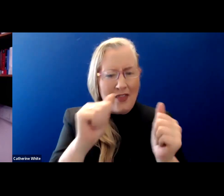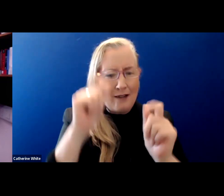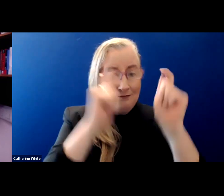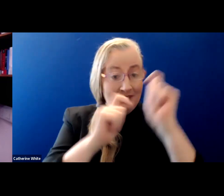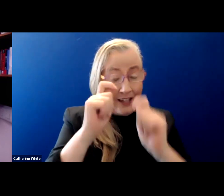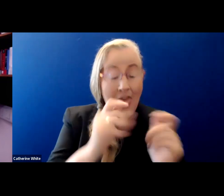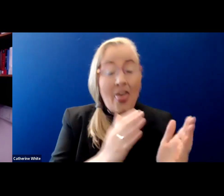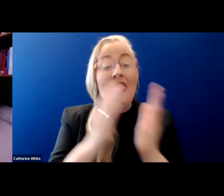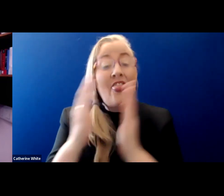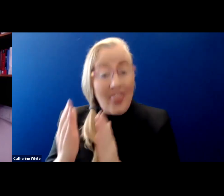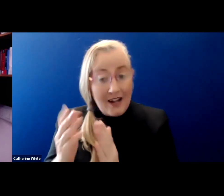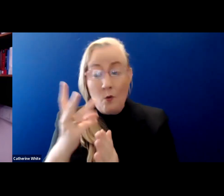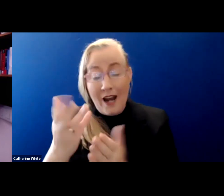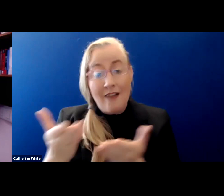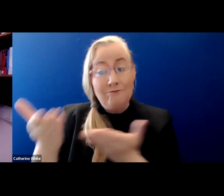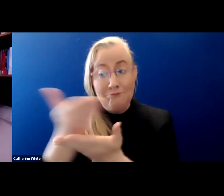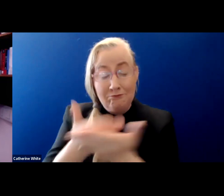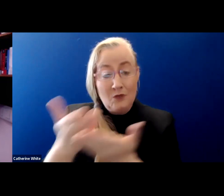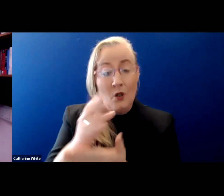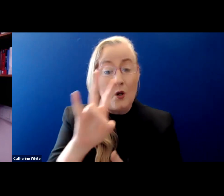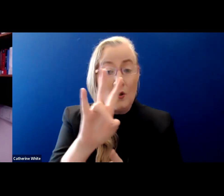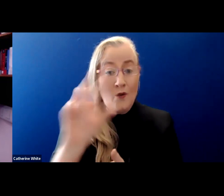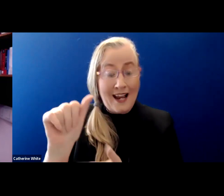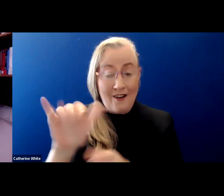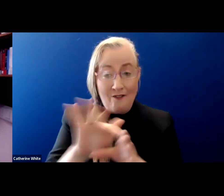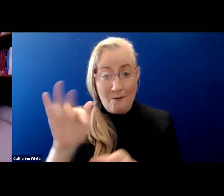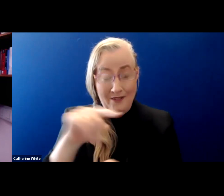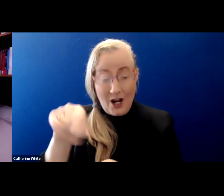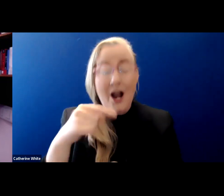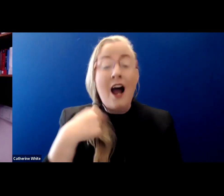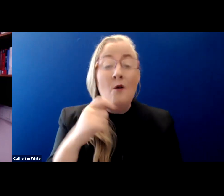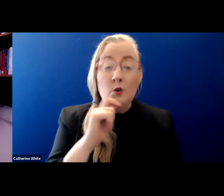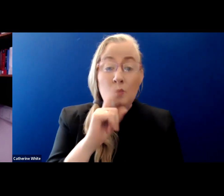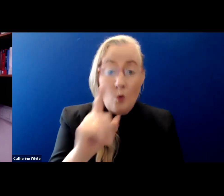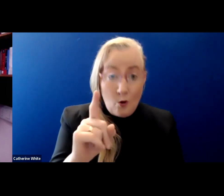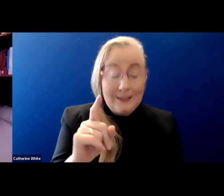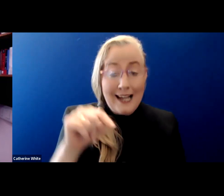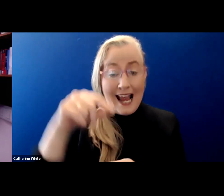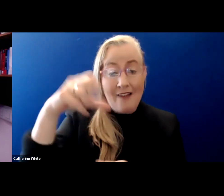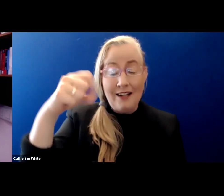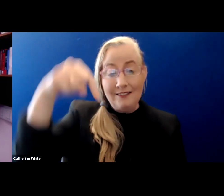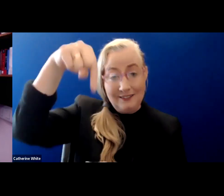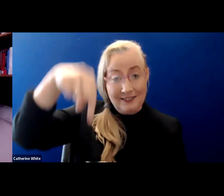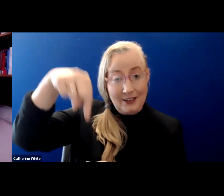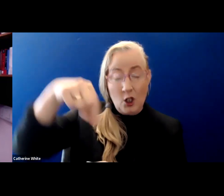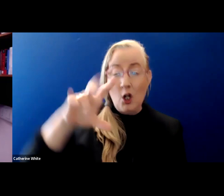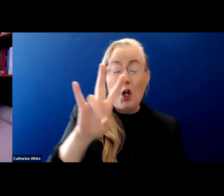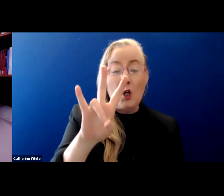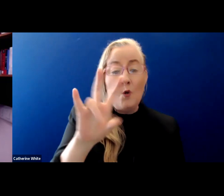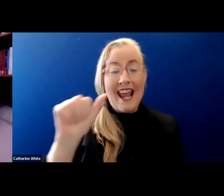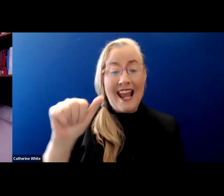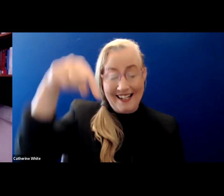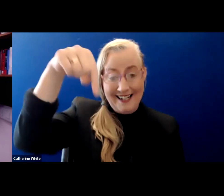time for discussion and questions from the audience. Courtney has told me that there is a Q&A function available on